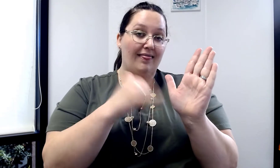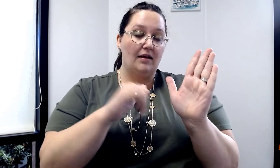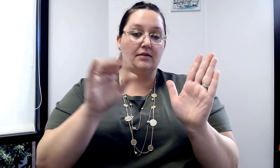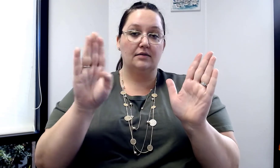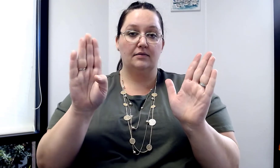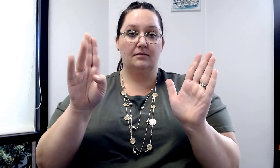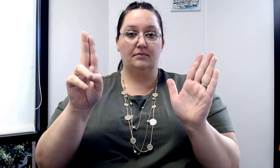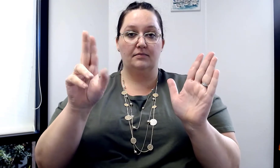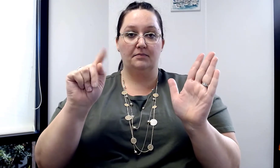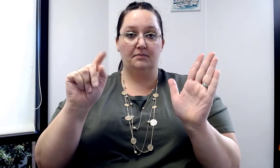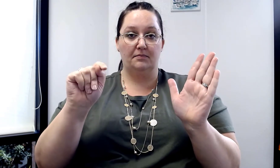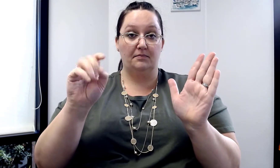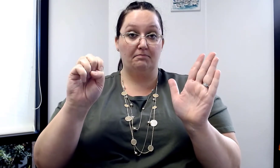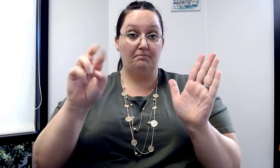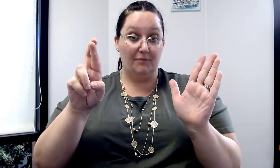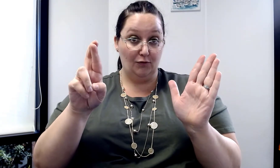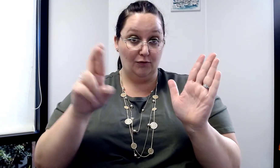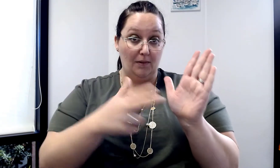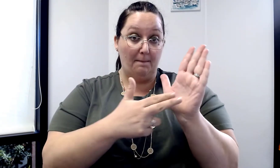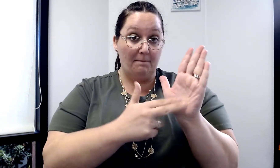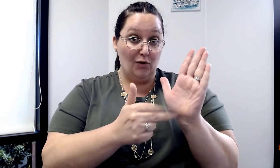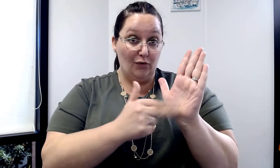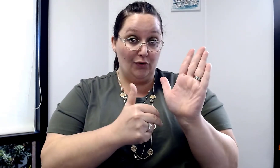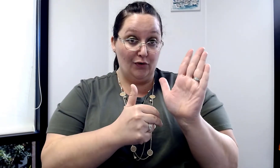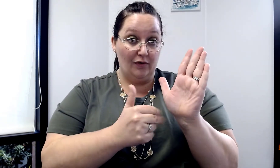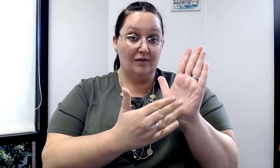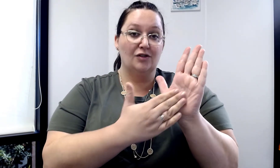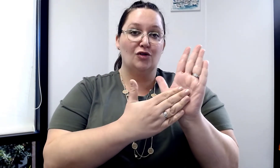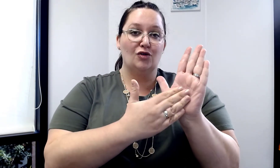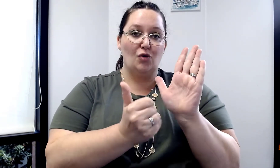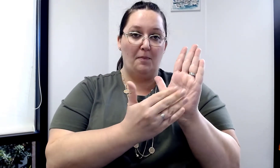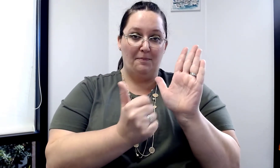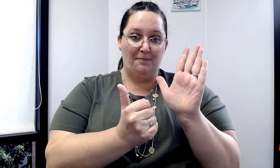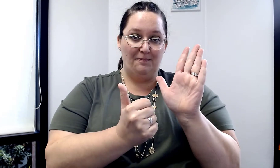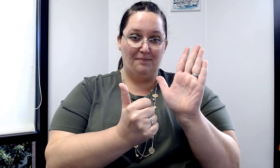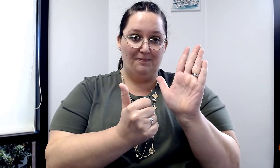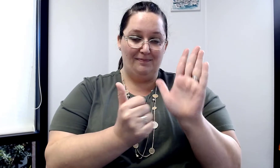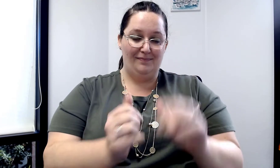U to open A, that's the sign butter. All right, don't confuse butter and soap.